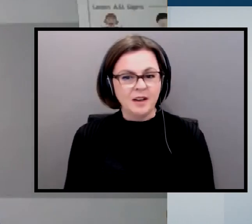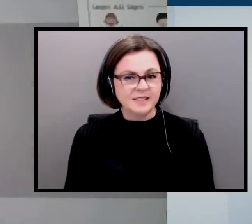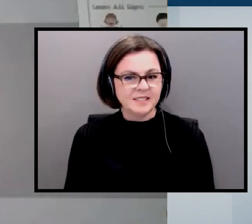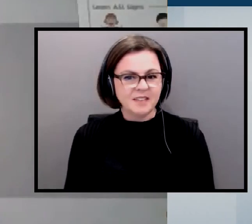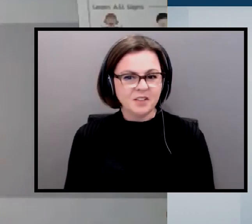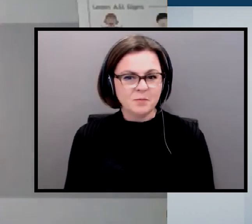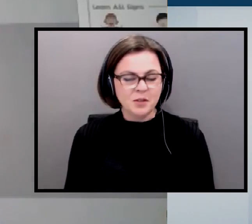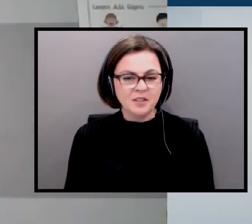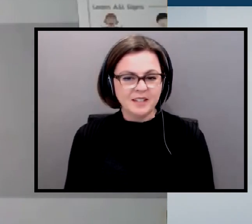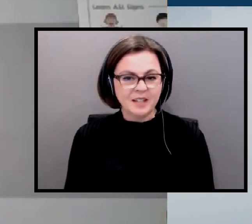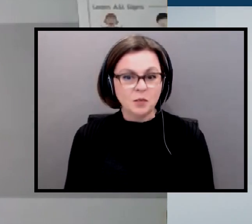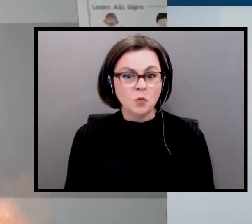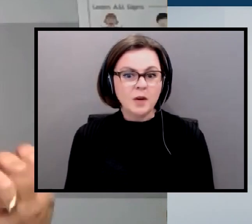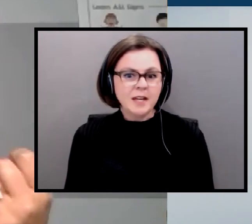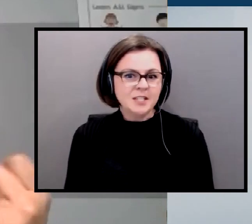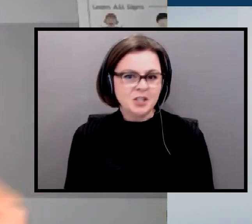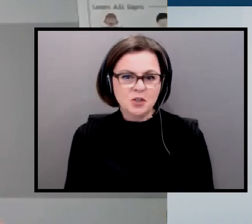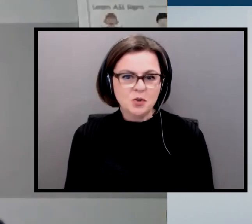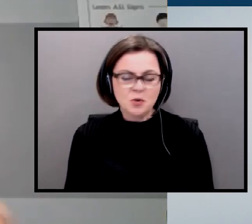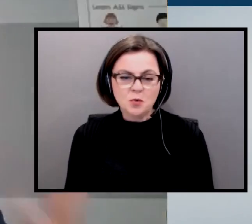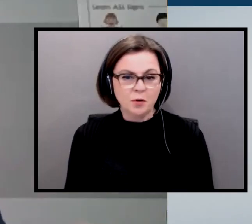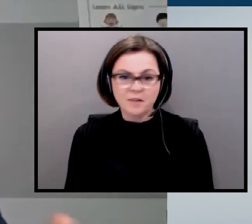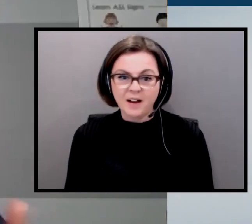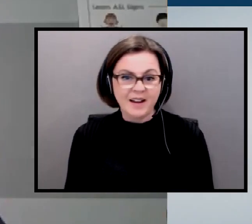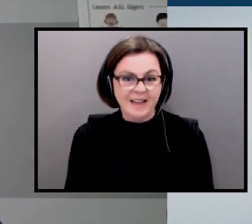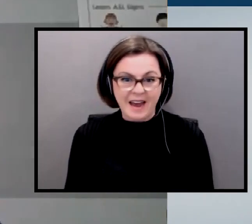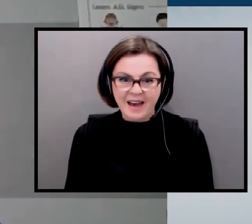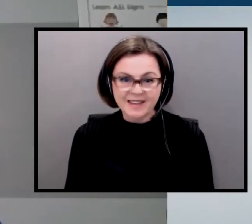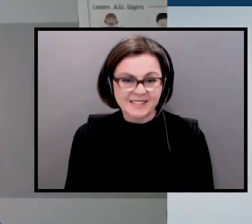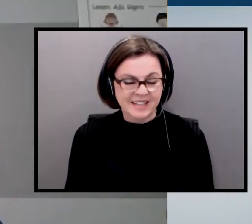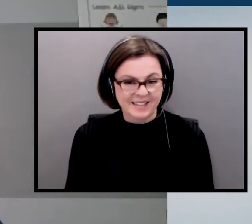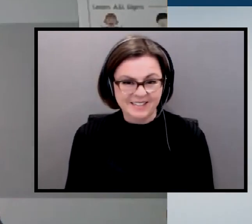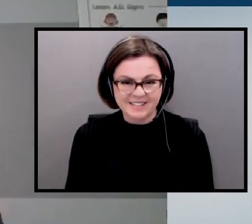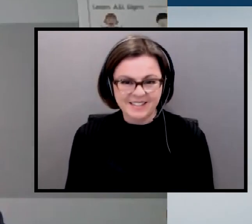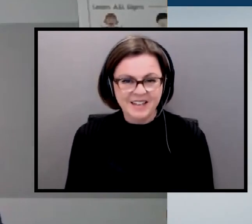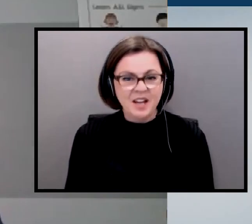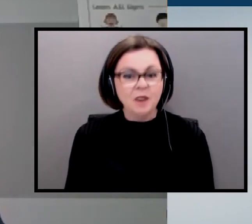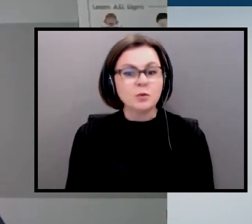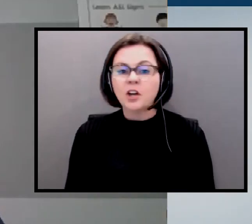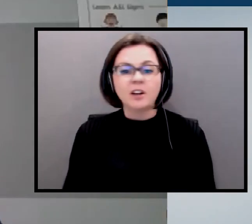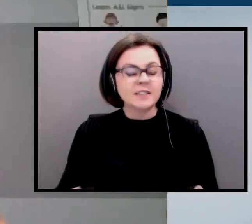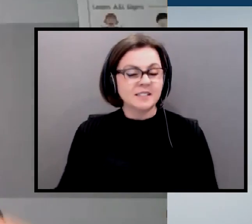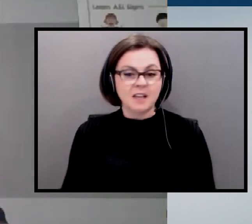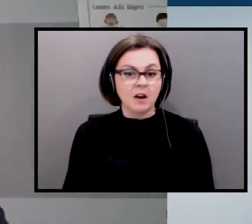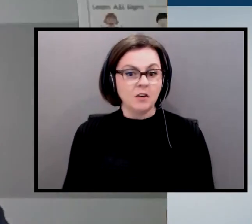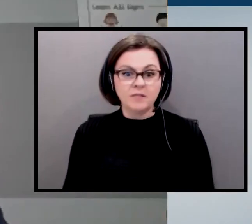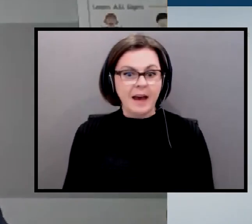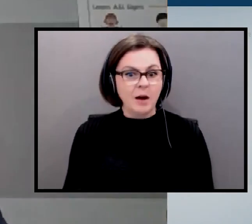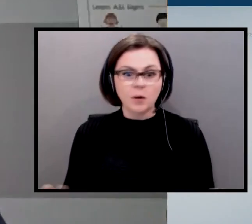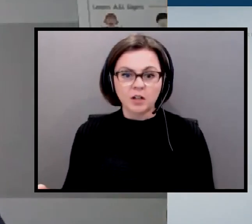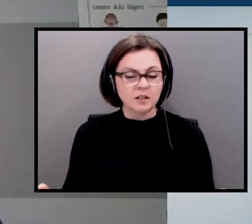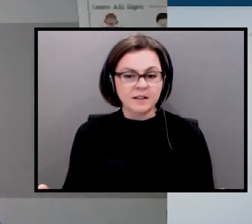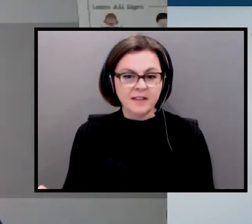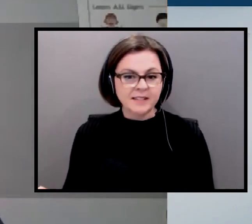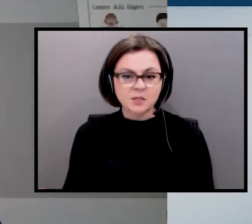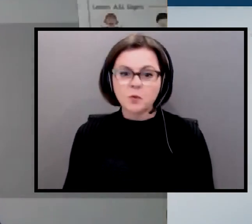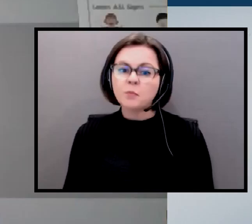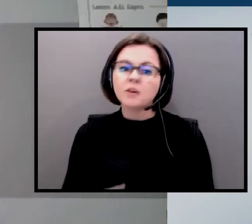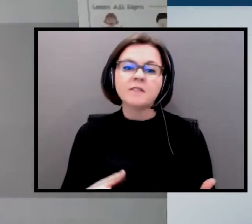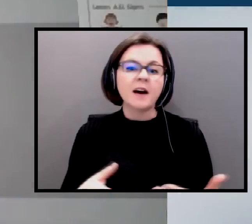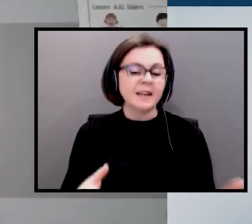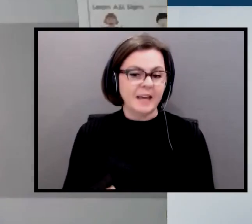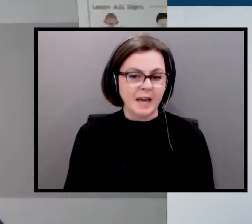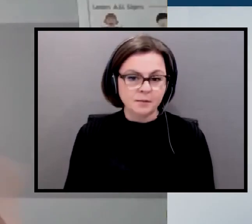inclusion. As a deaf community, we do provide access regardless of our events.